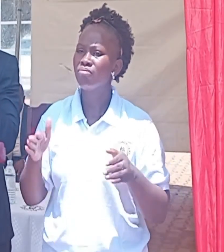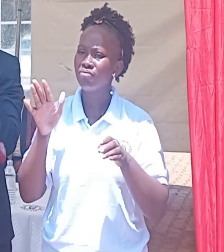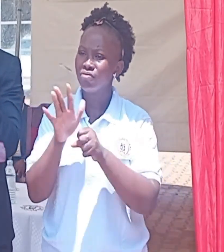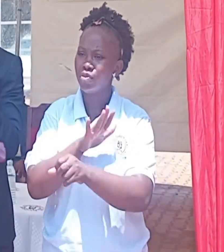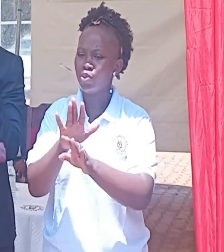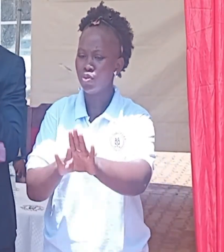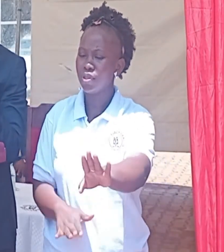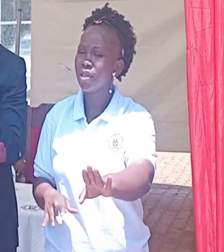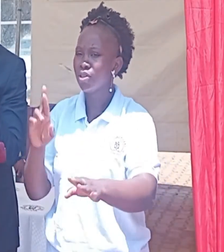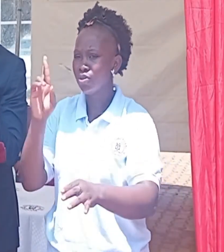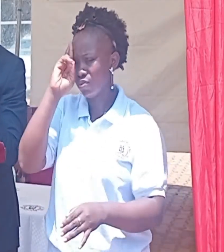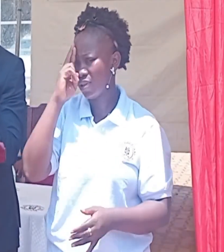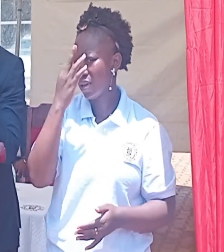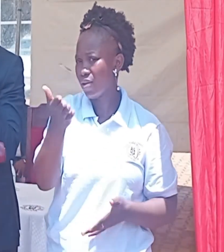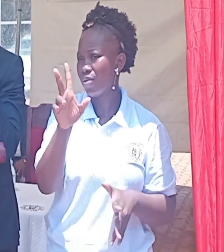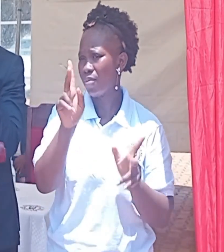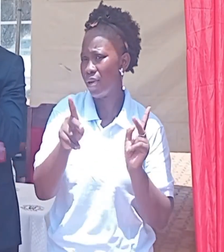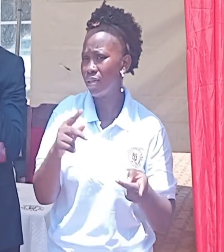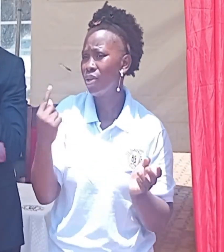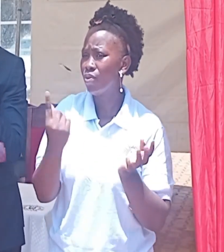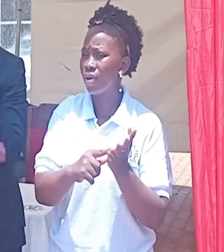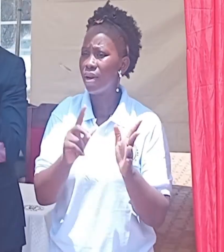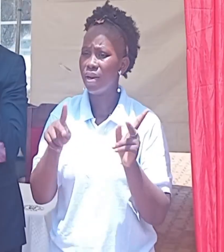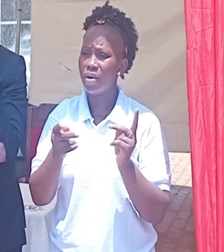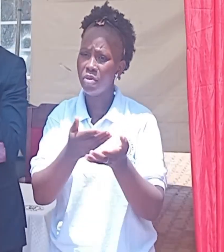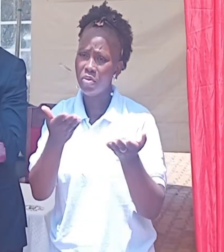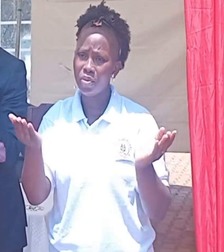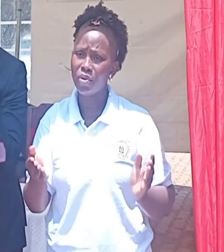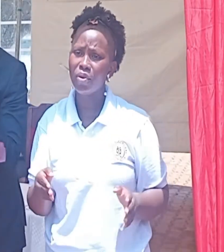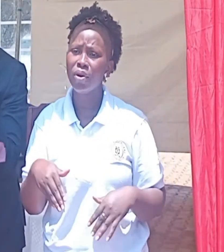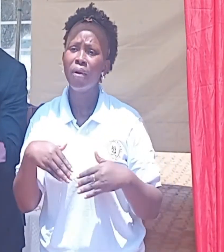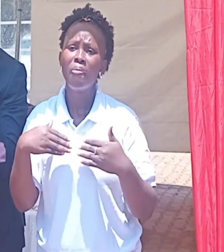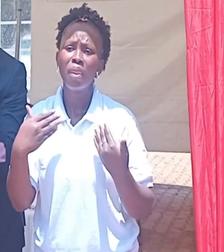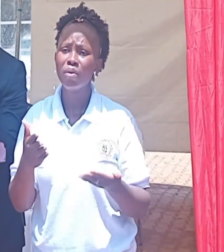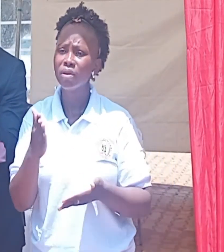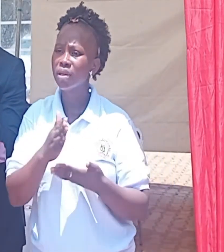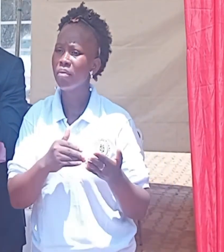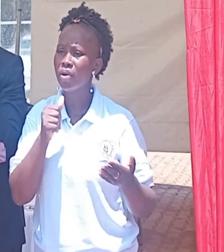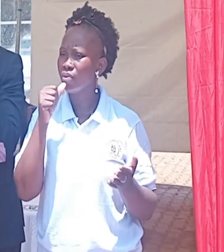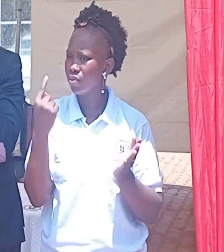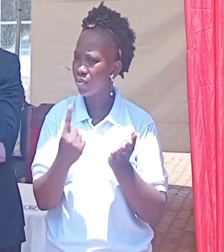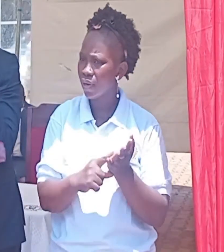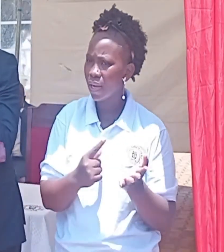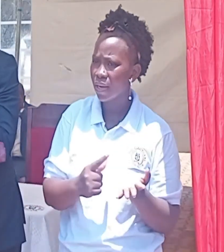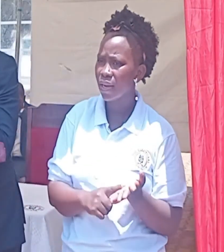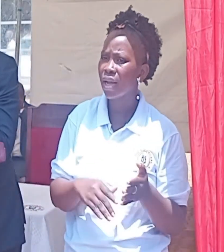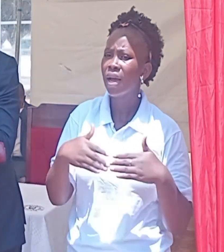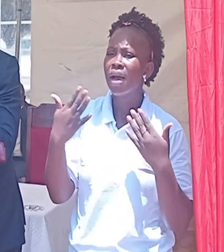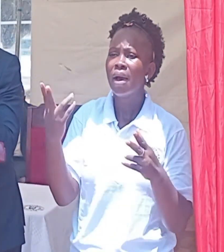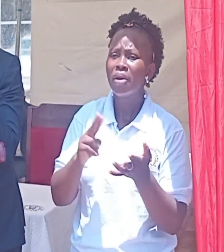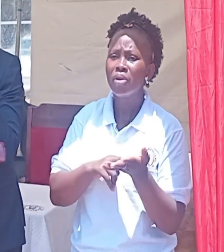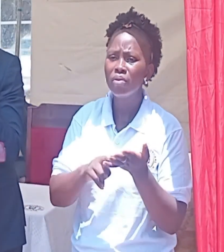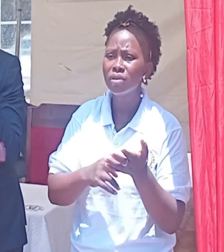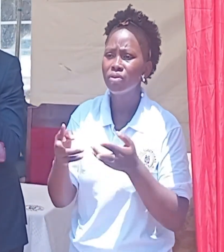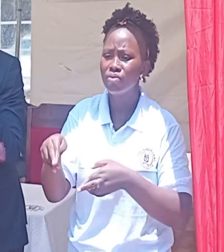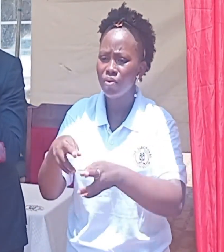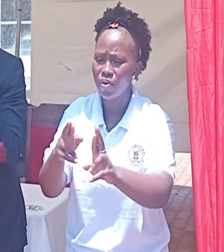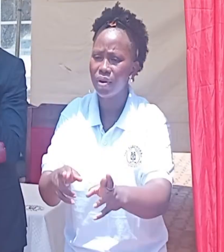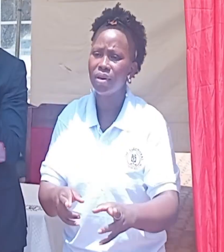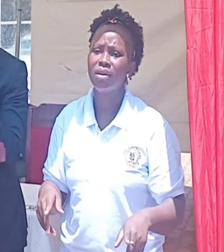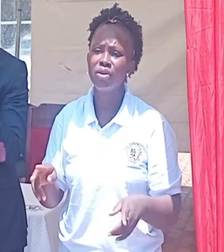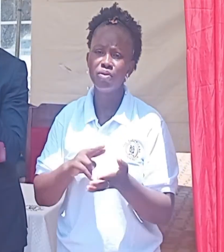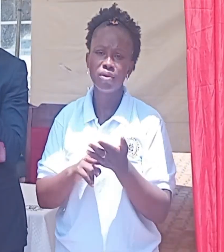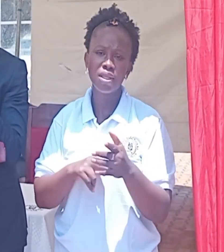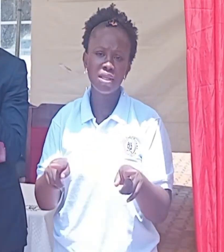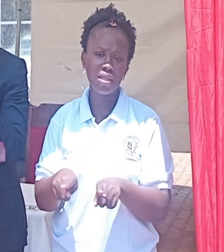waliwo bannammwe bannayuganda balala wadde tebali bannayuganda abakozesa enguudo ezo, bakozesa makubo ge